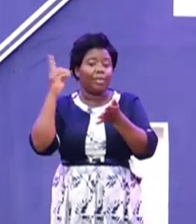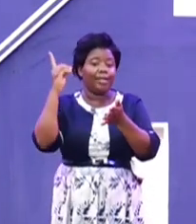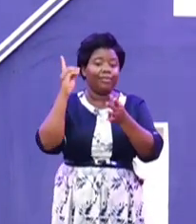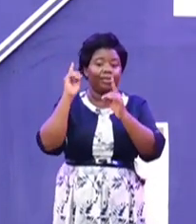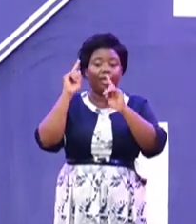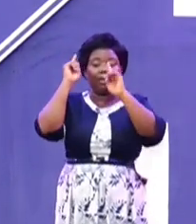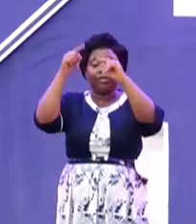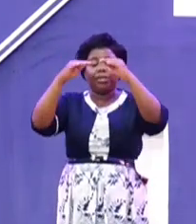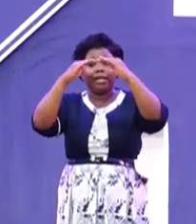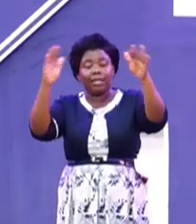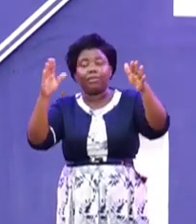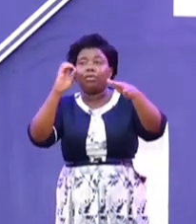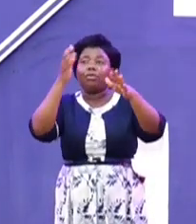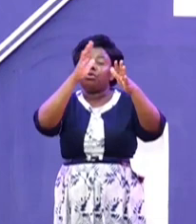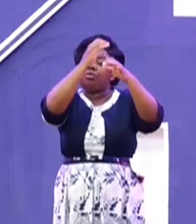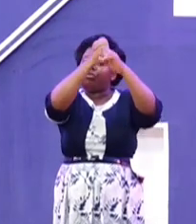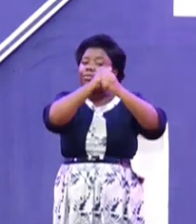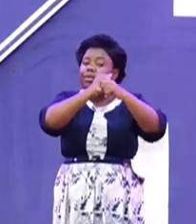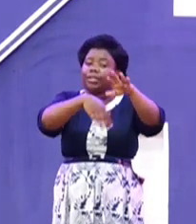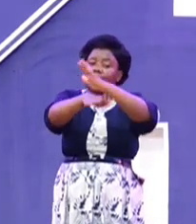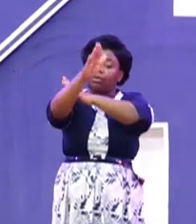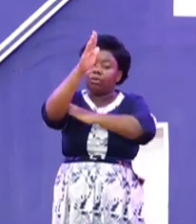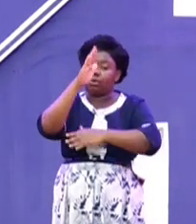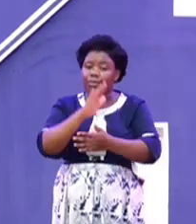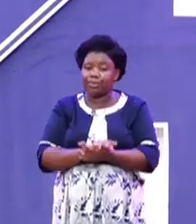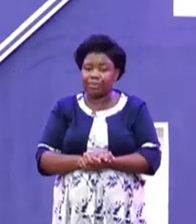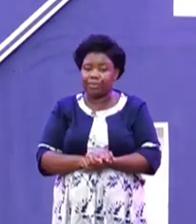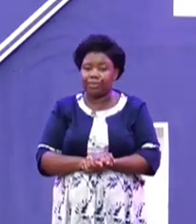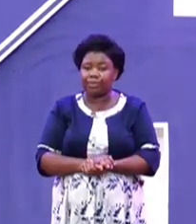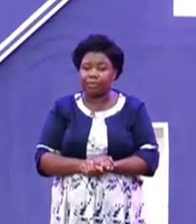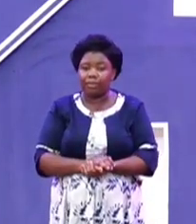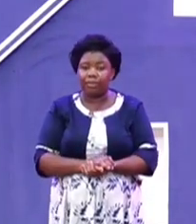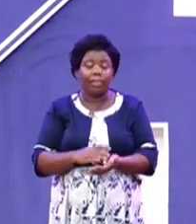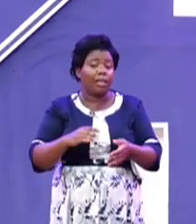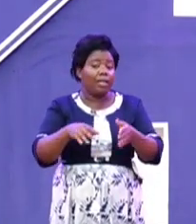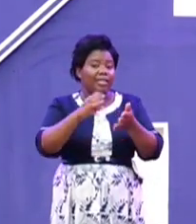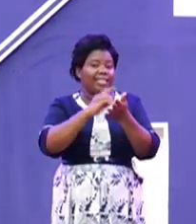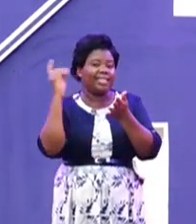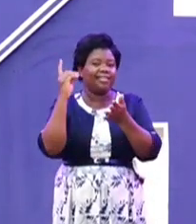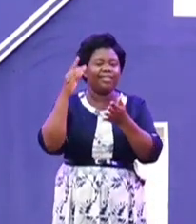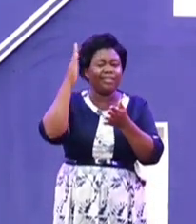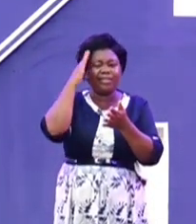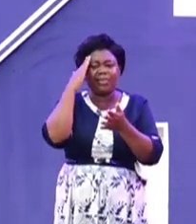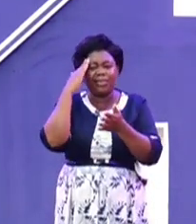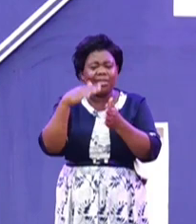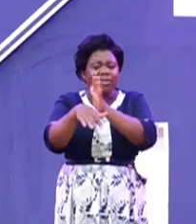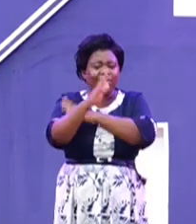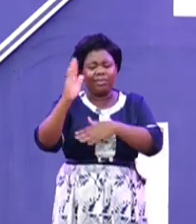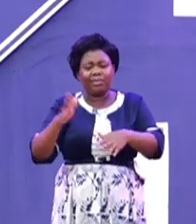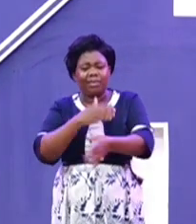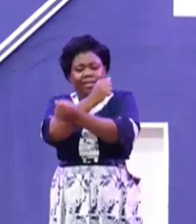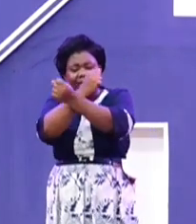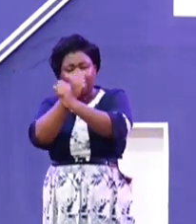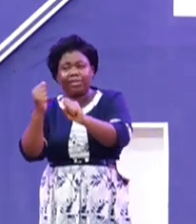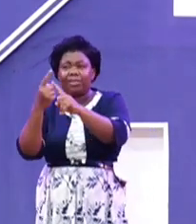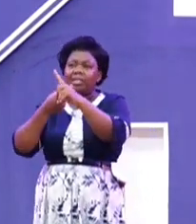I'm teaching you, I'm trying to show you the extent of which David had reached in trusting God. Dawudi yakimanya nti Katonda obulokozi bwe gye